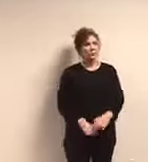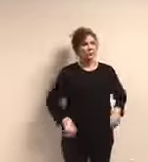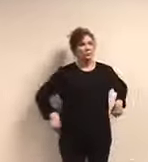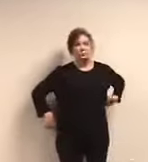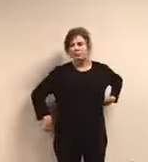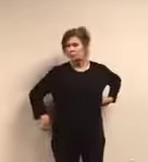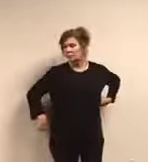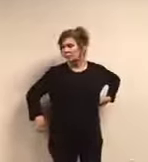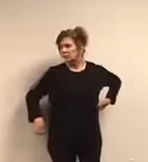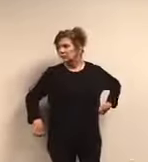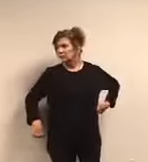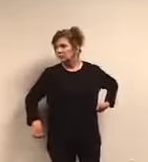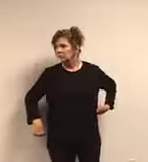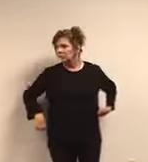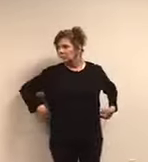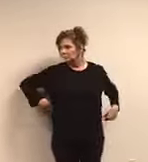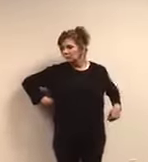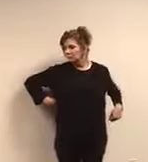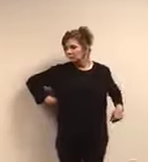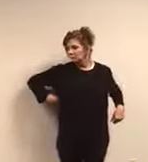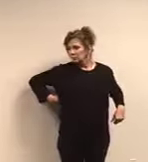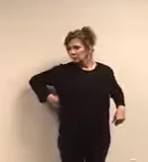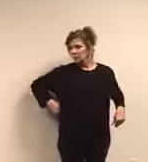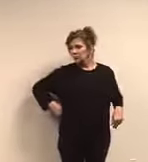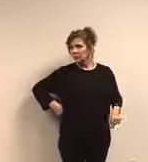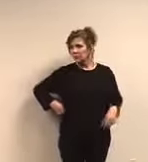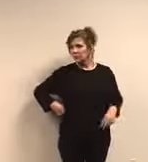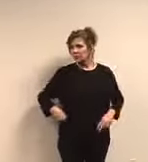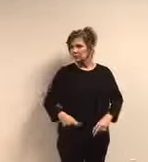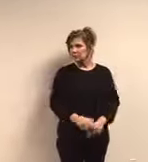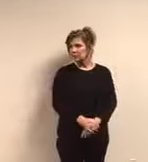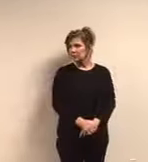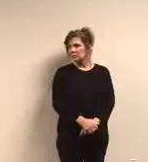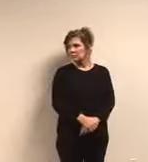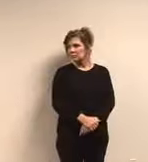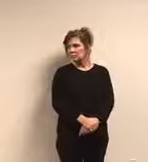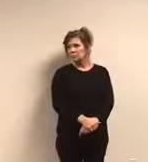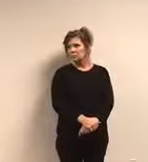Mic check 321, testing, mic check 321. Just say this.